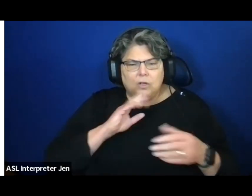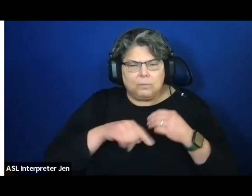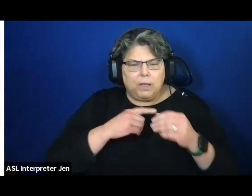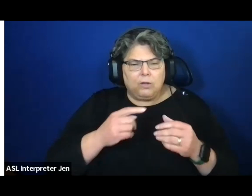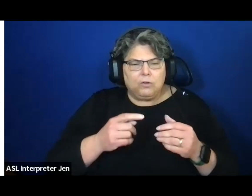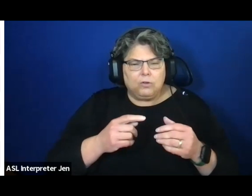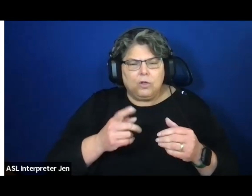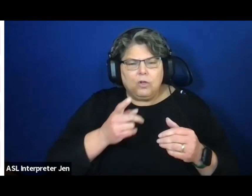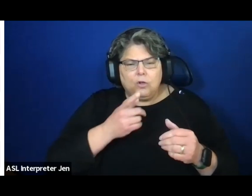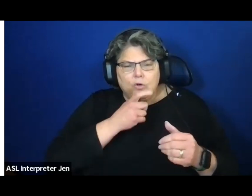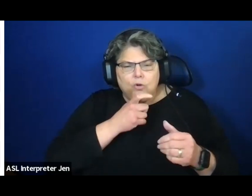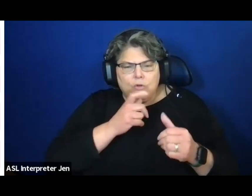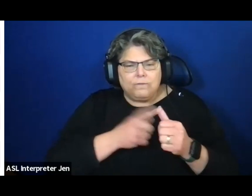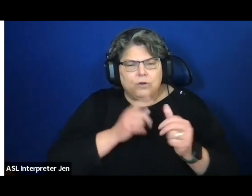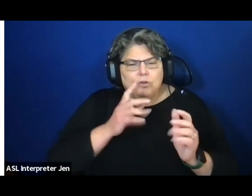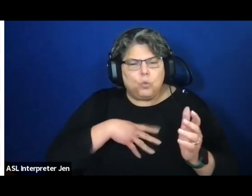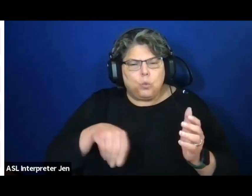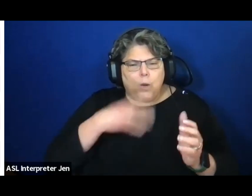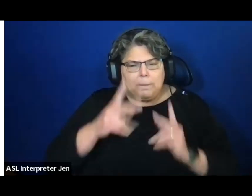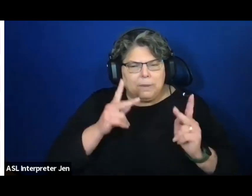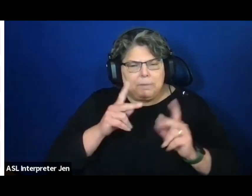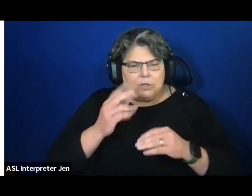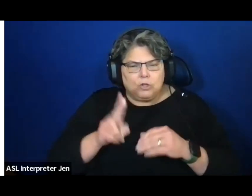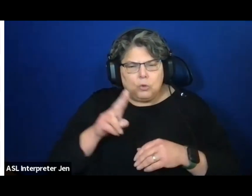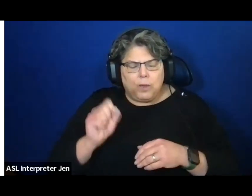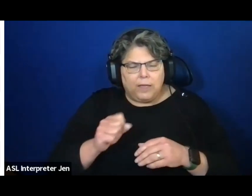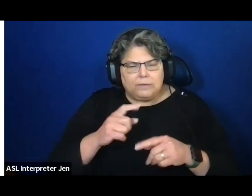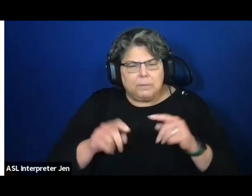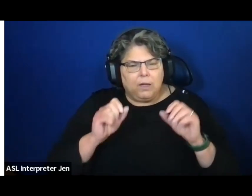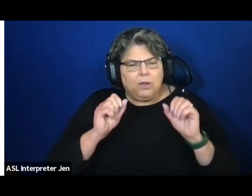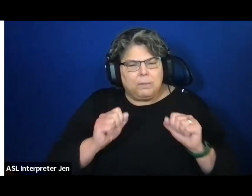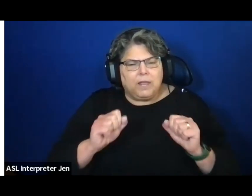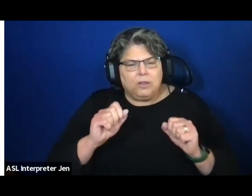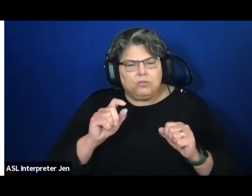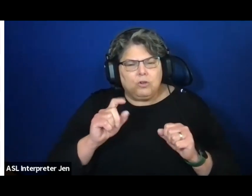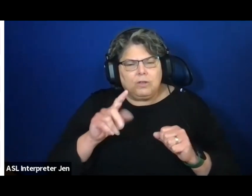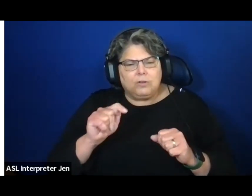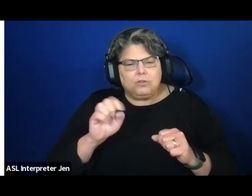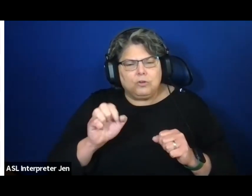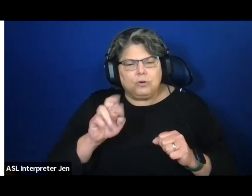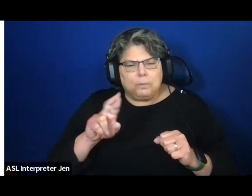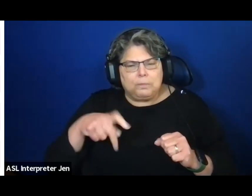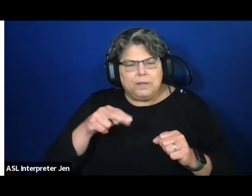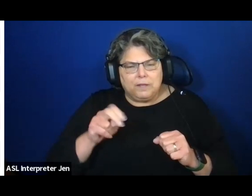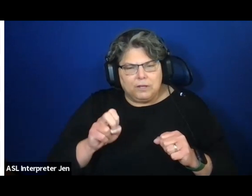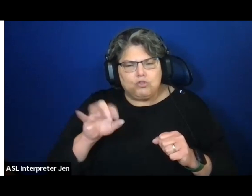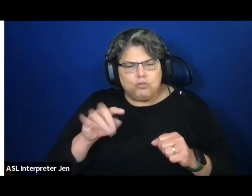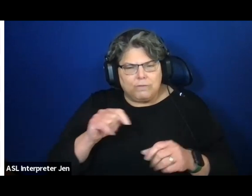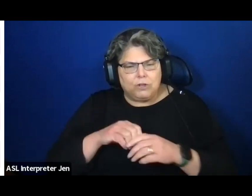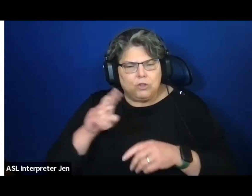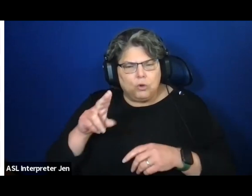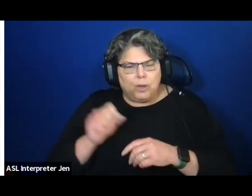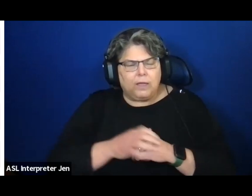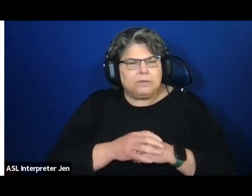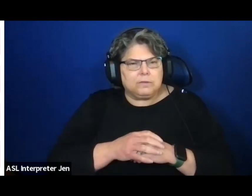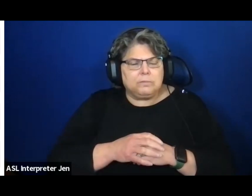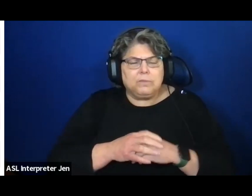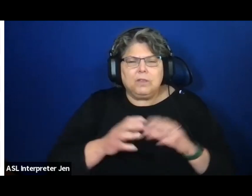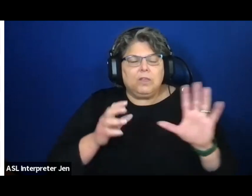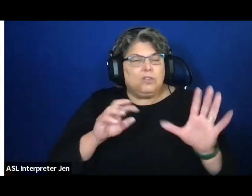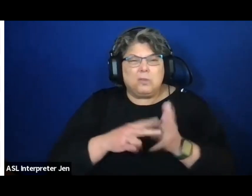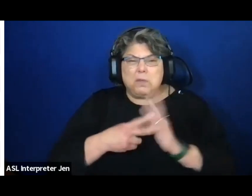Yeah. Okay? So that put to rest that